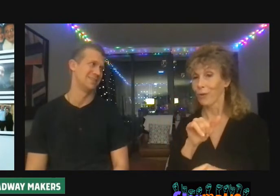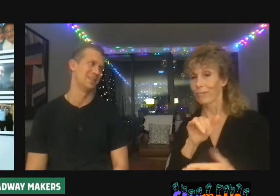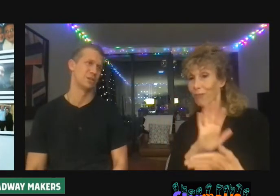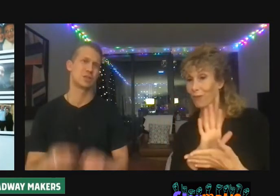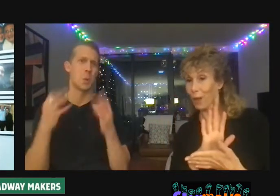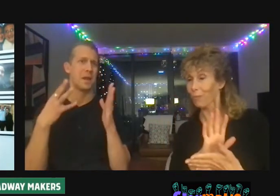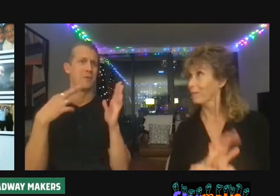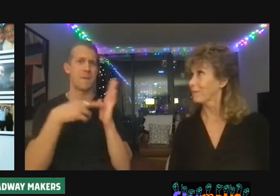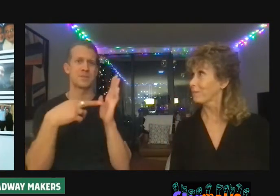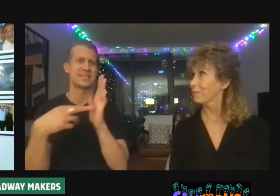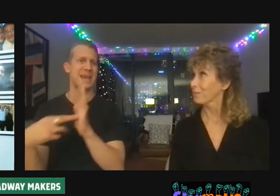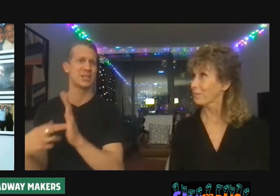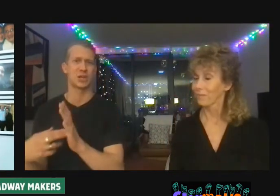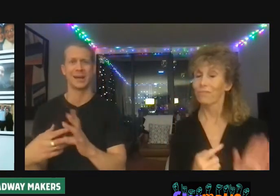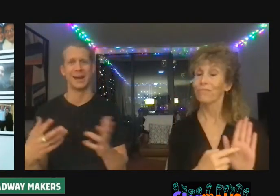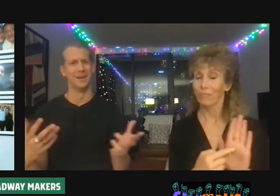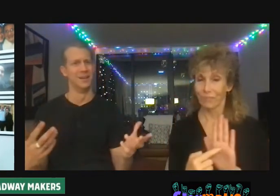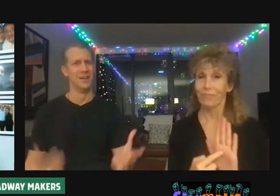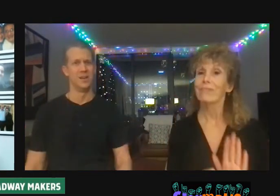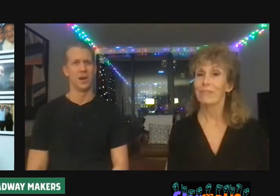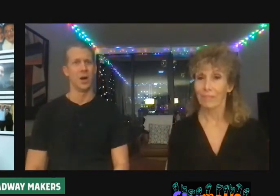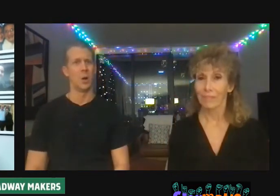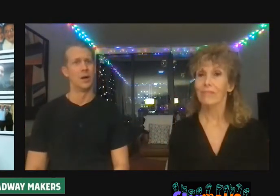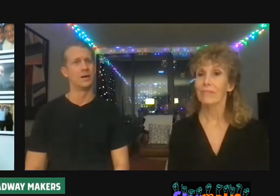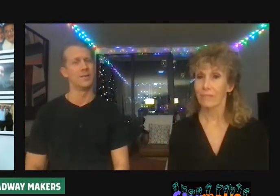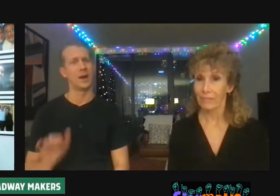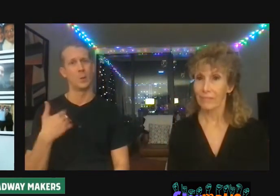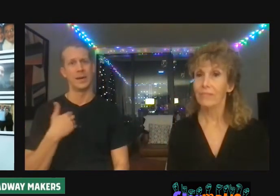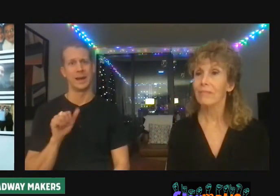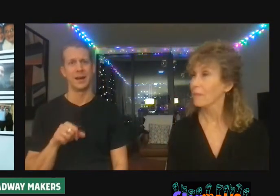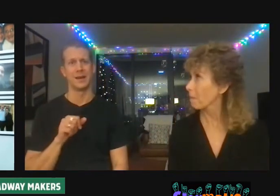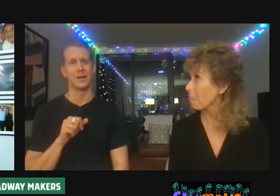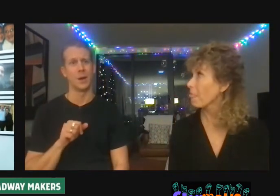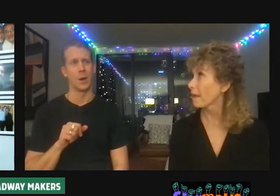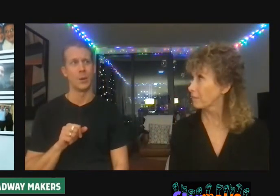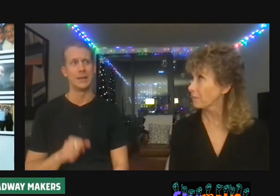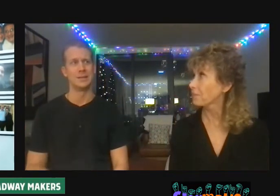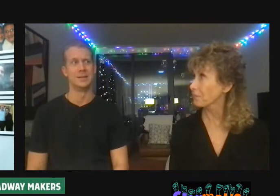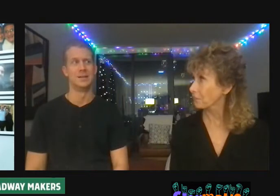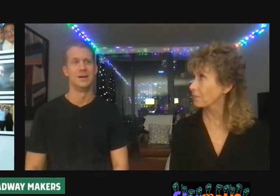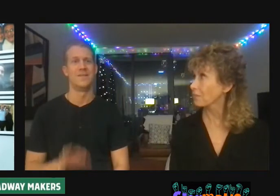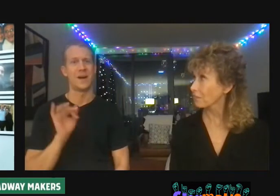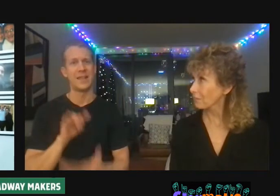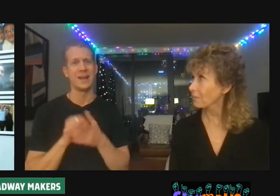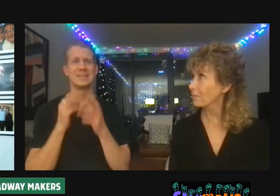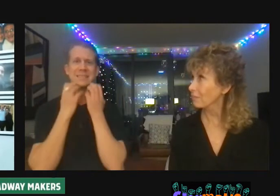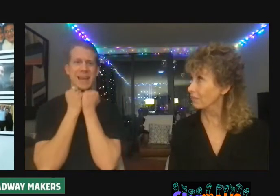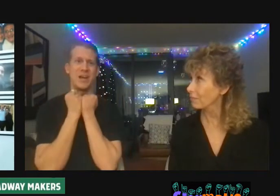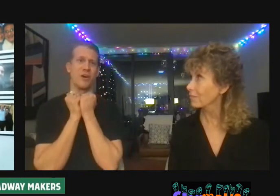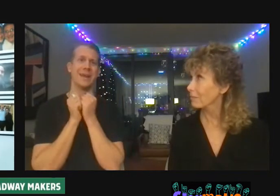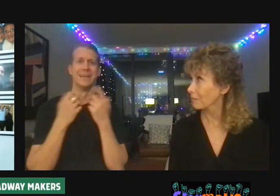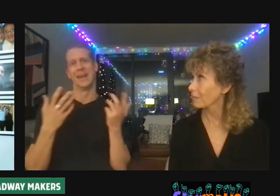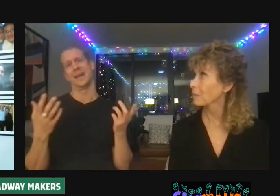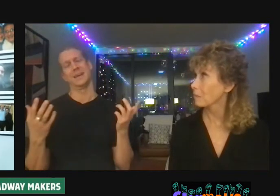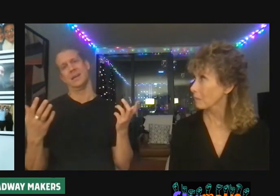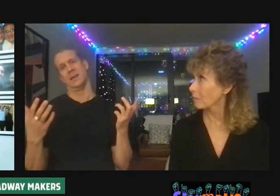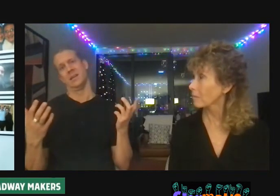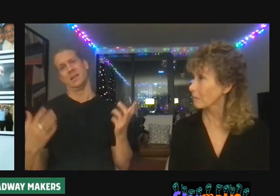Yeah. There's so many representation, you know, that we can, you know, find that